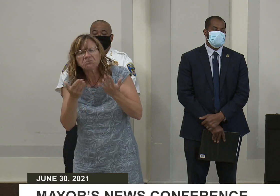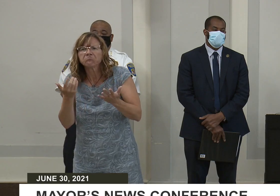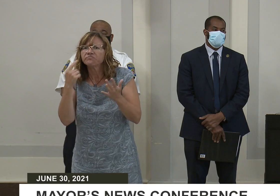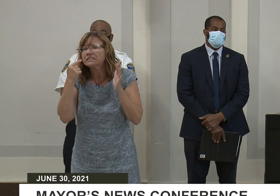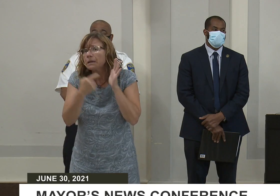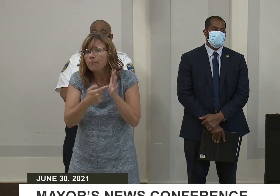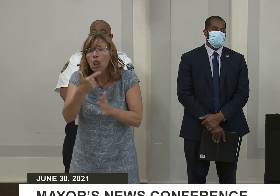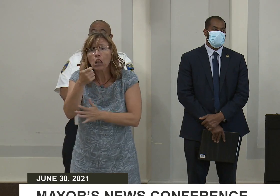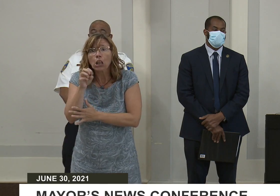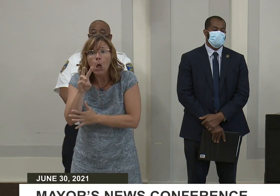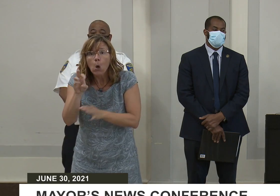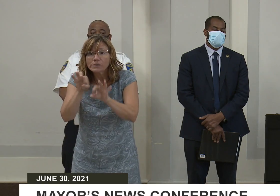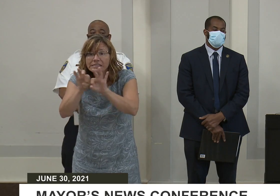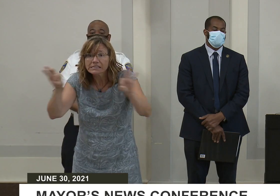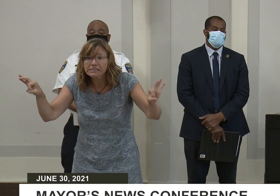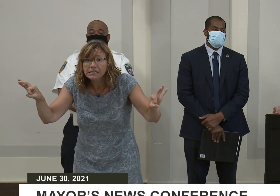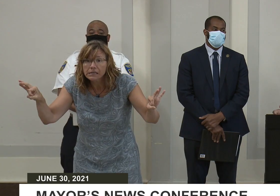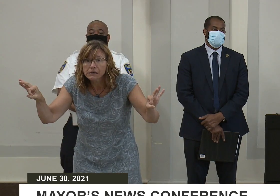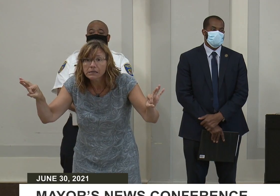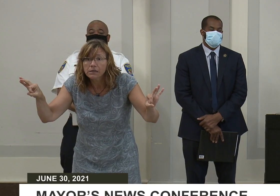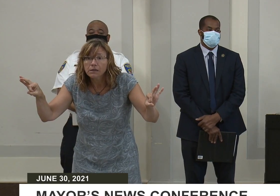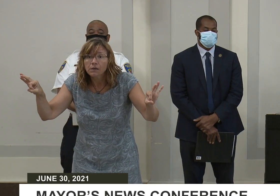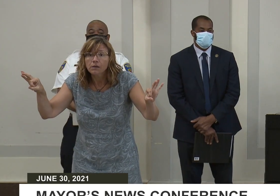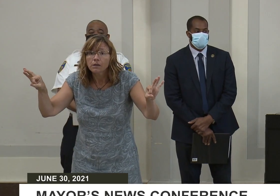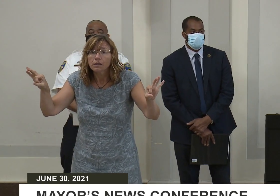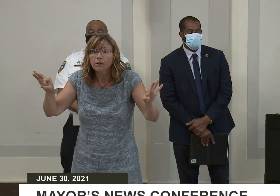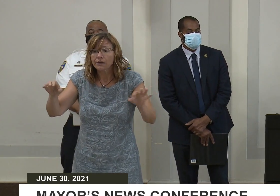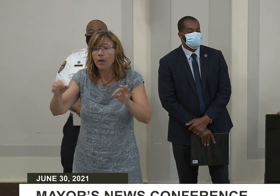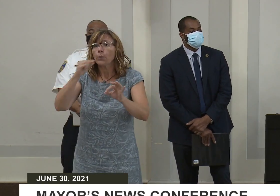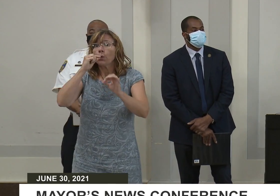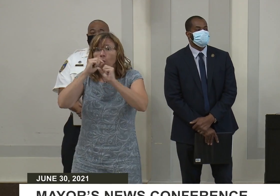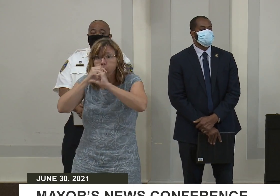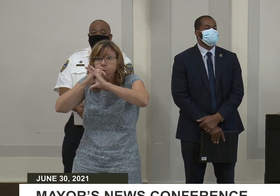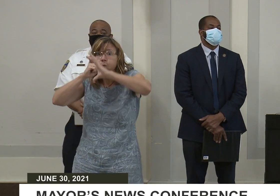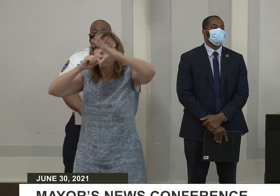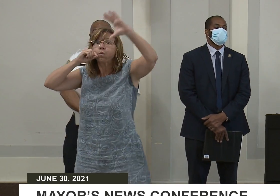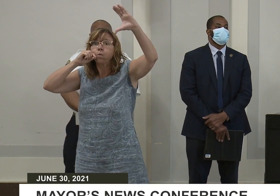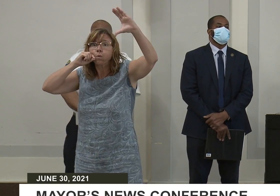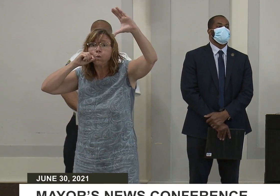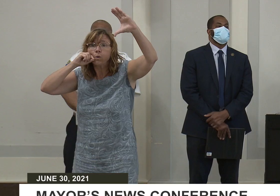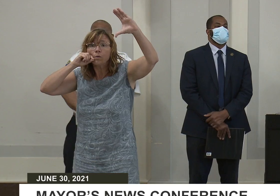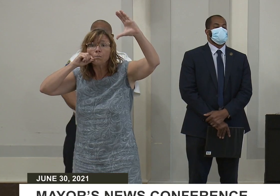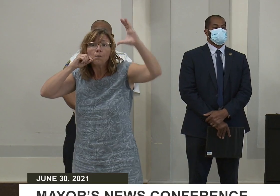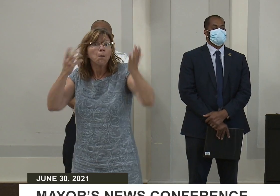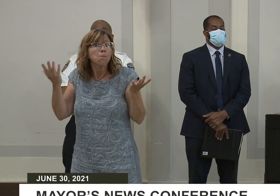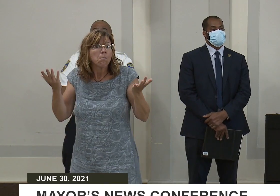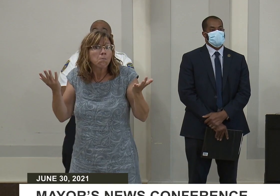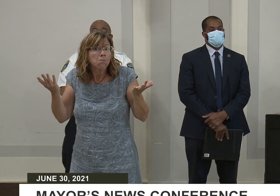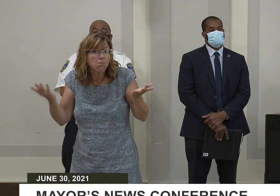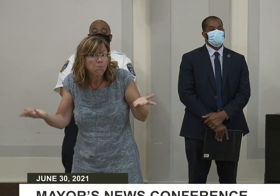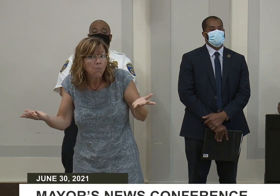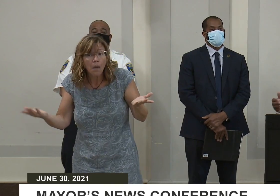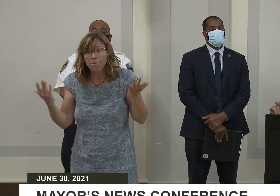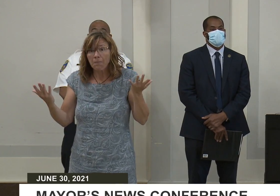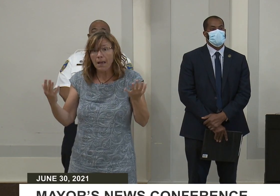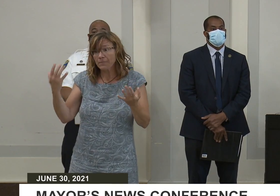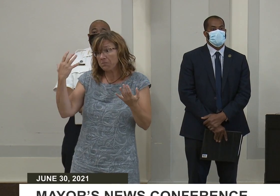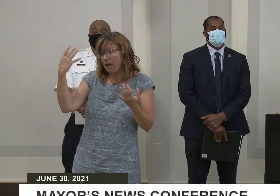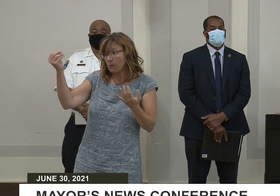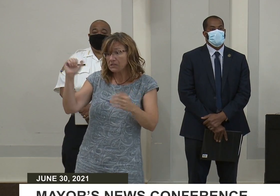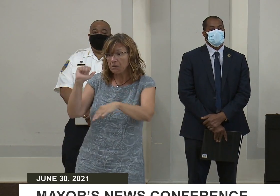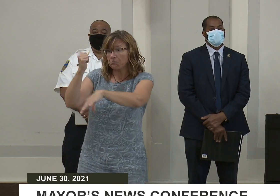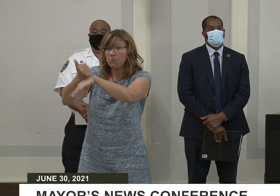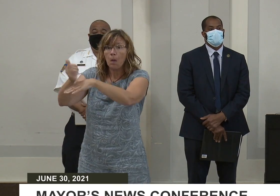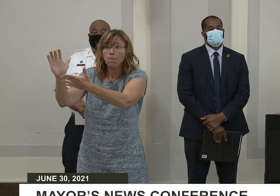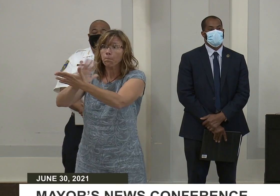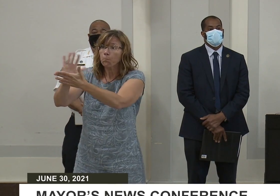confetti-filled balloons, and even possibly going out and using a projector in the backyard or things like that, and watching